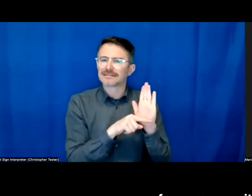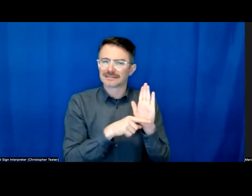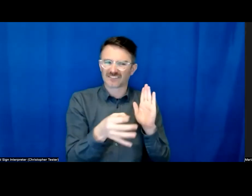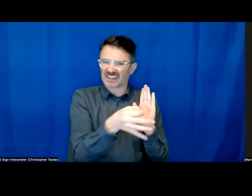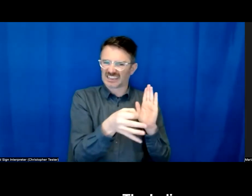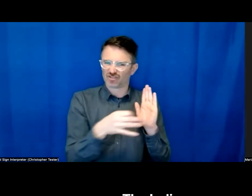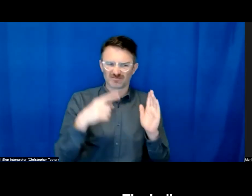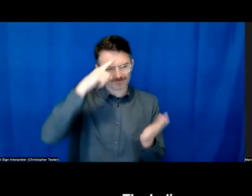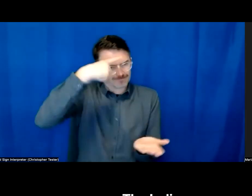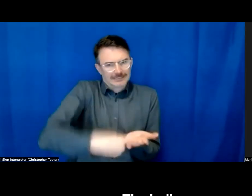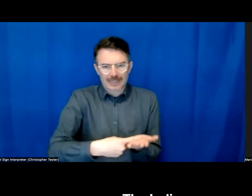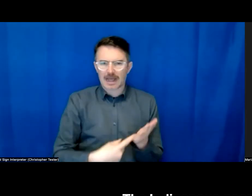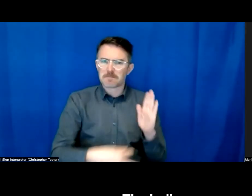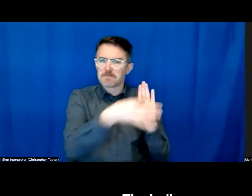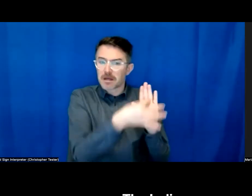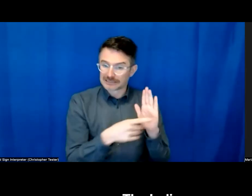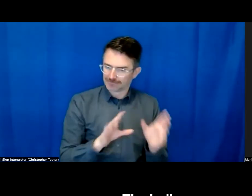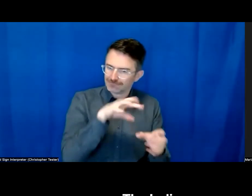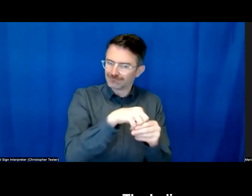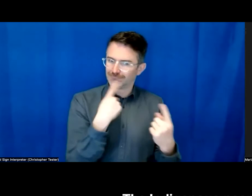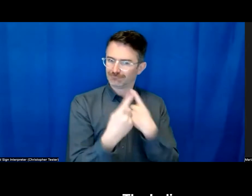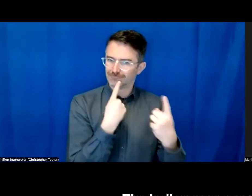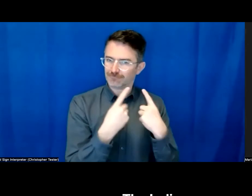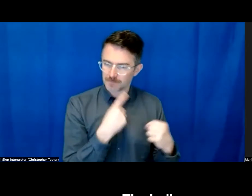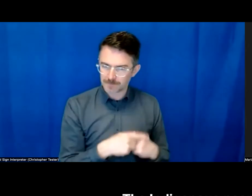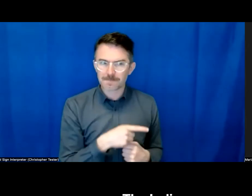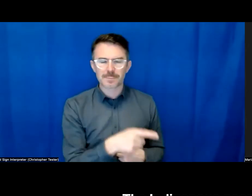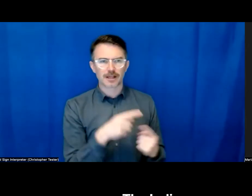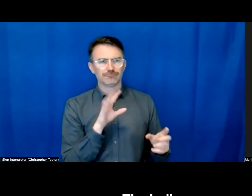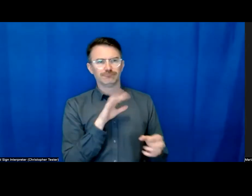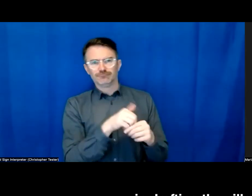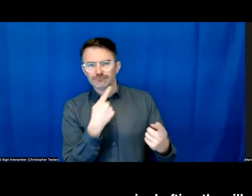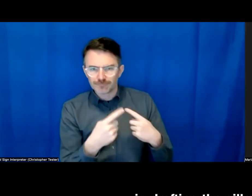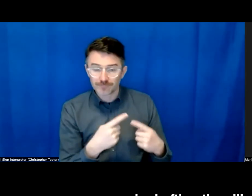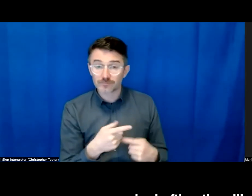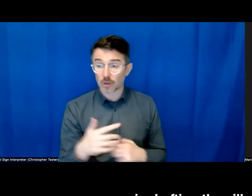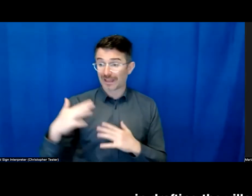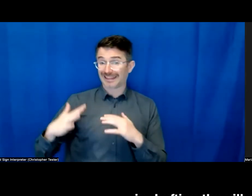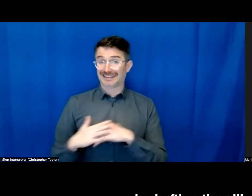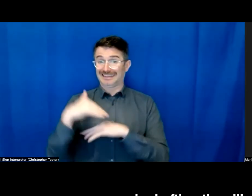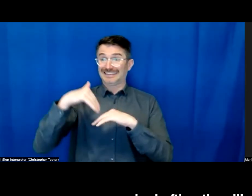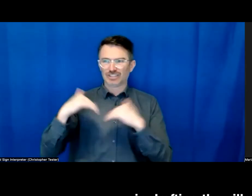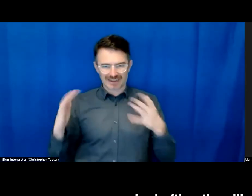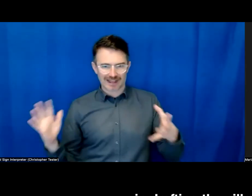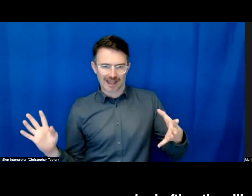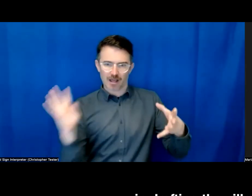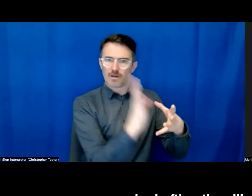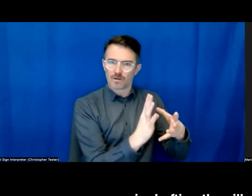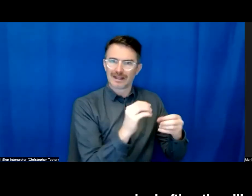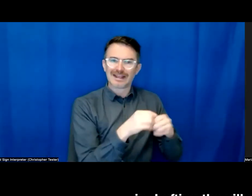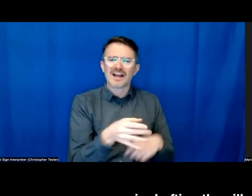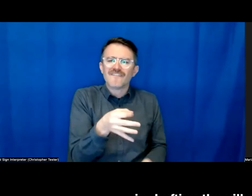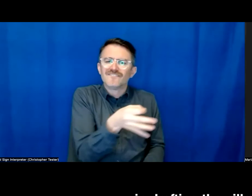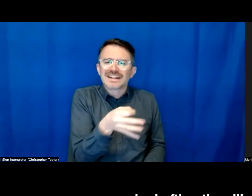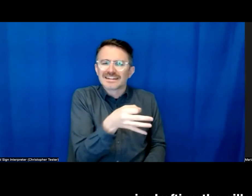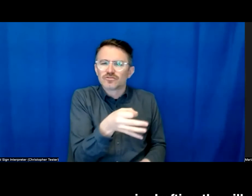through the Dana Desa. Indigenous people with disabilities are also involved in drafting the Philippines Medium-Term